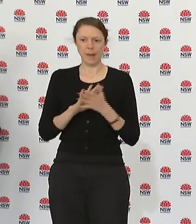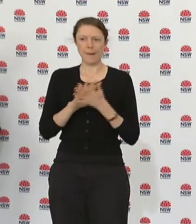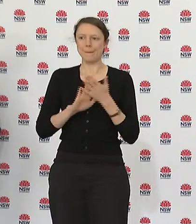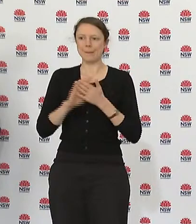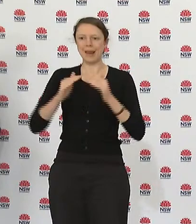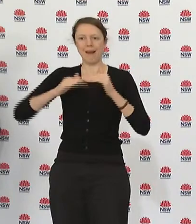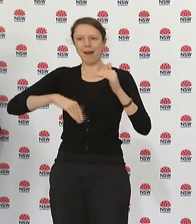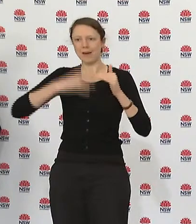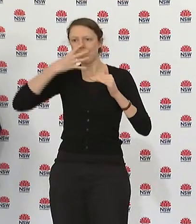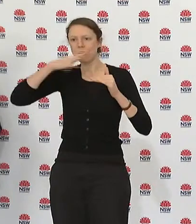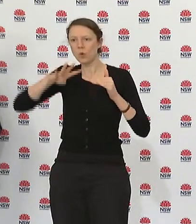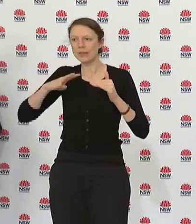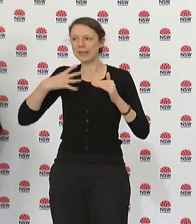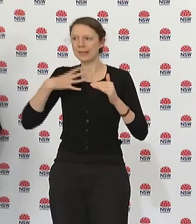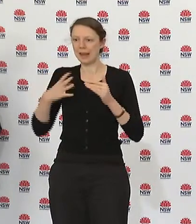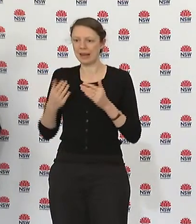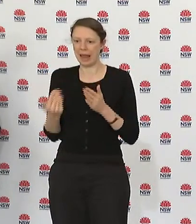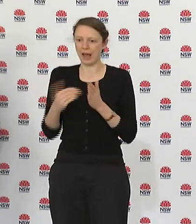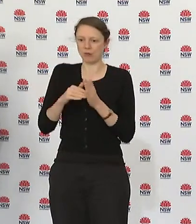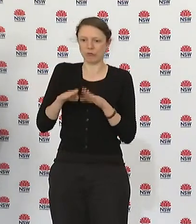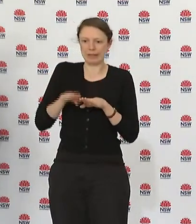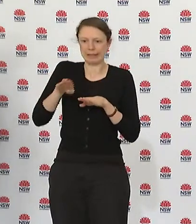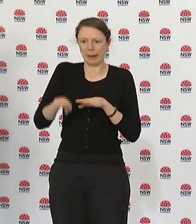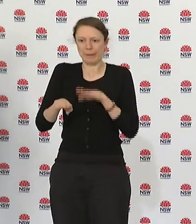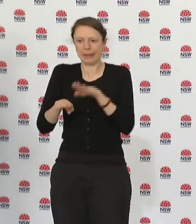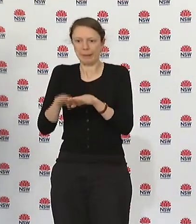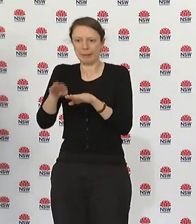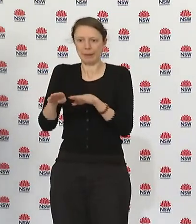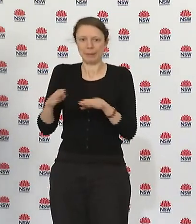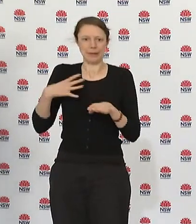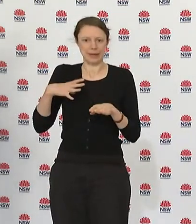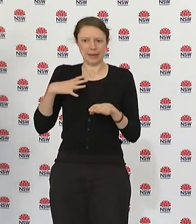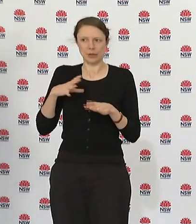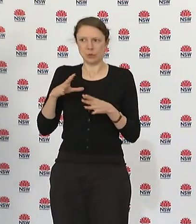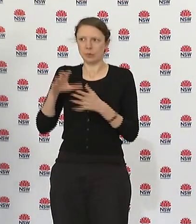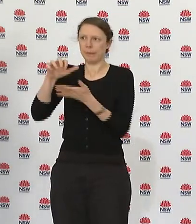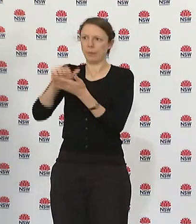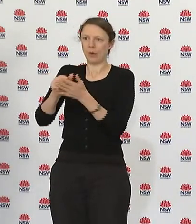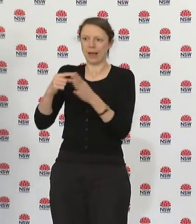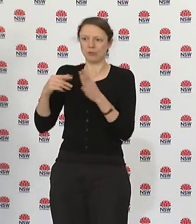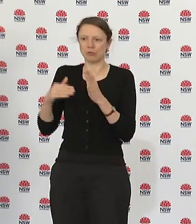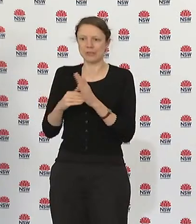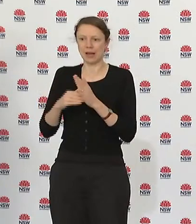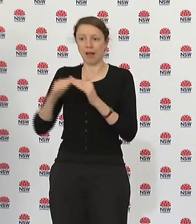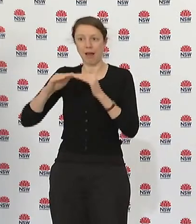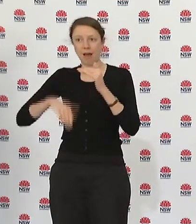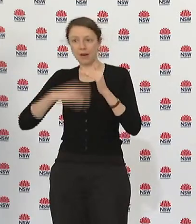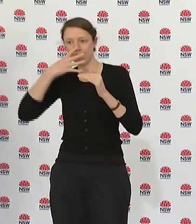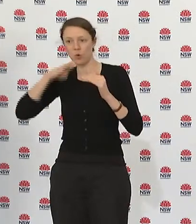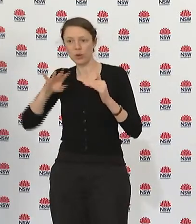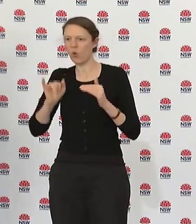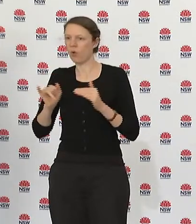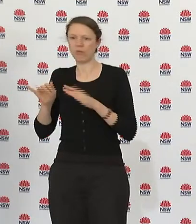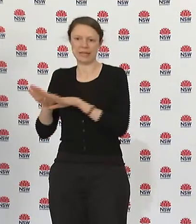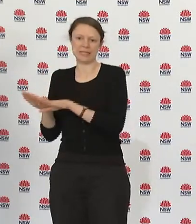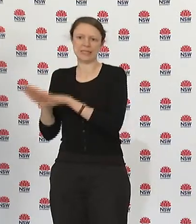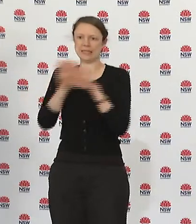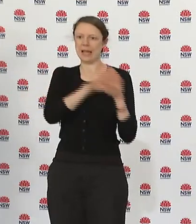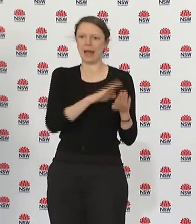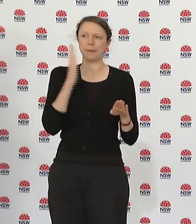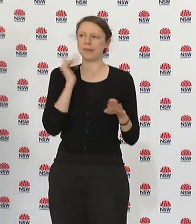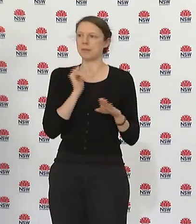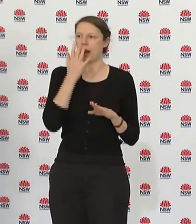same across the board for everyone. Is there more hoops to jump through for AstraZeneca for under 40s, or it's the same across the board? No, it's the same.